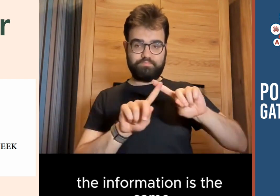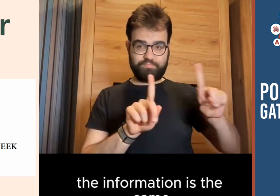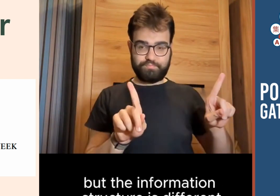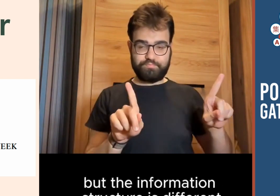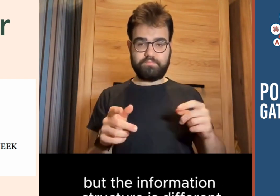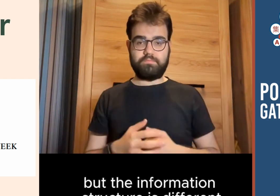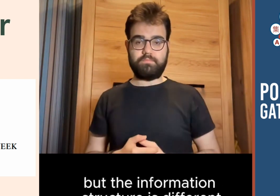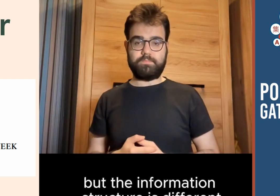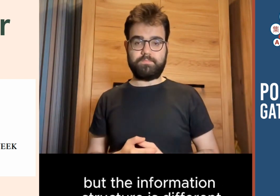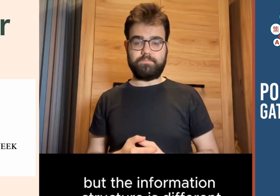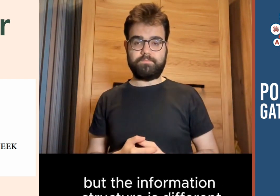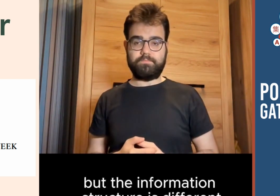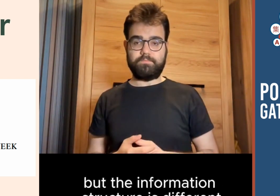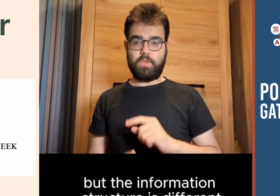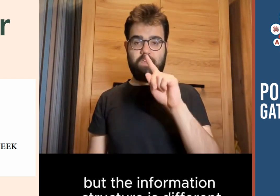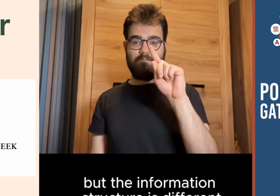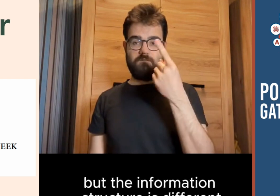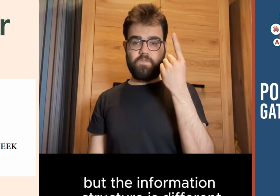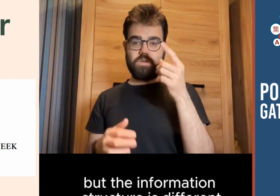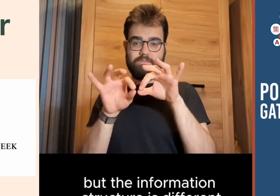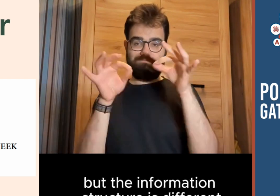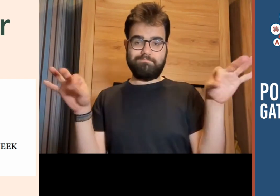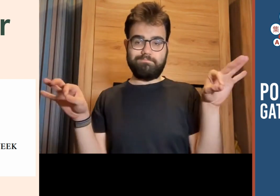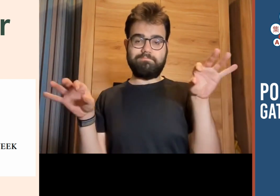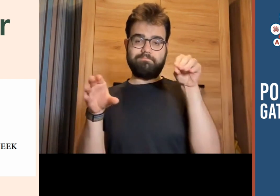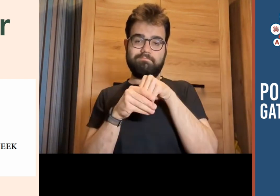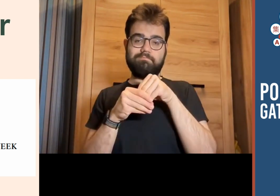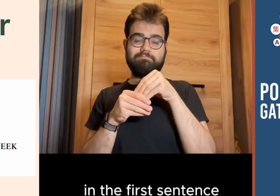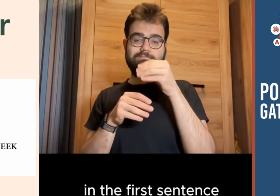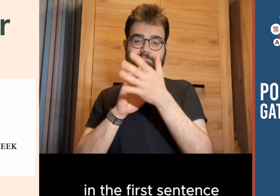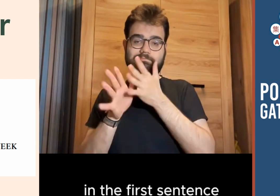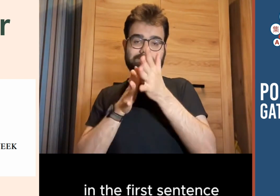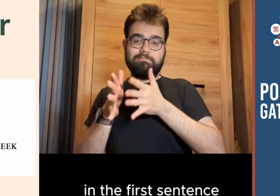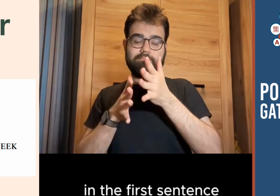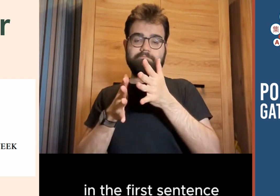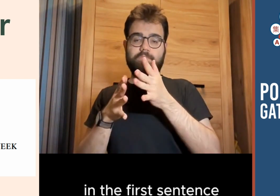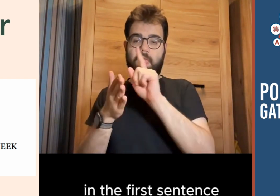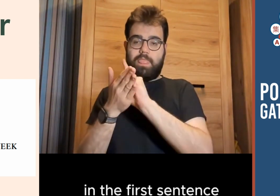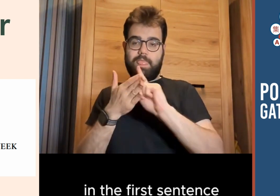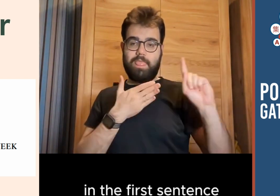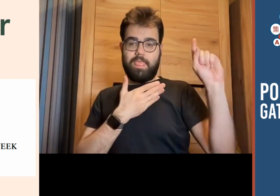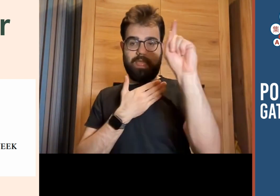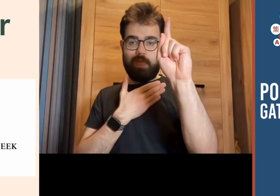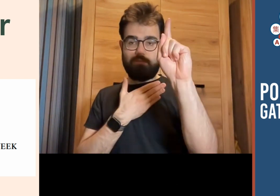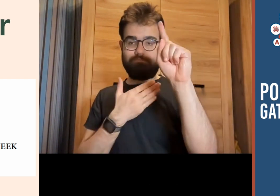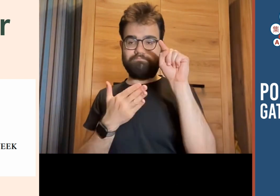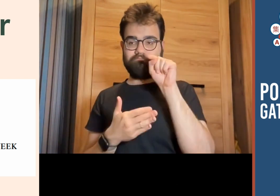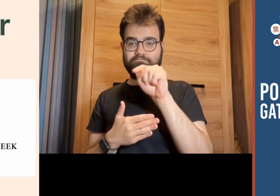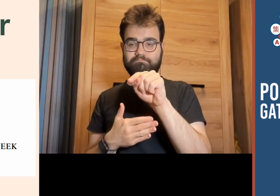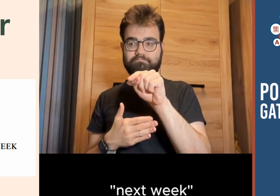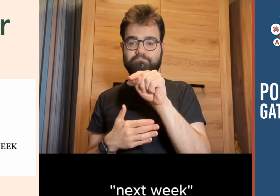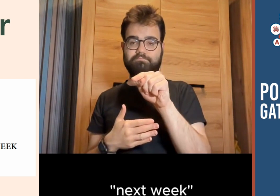but the structure is different. In the first sentence, the topic was next